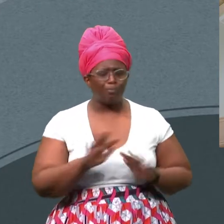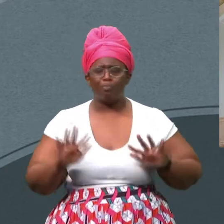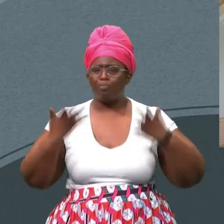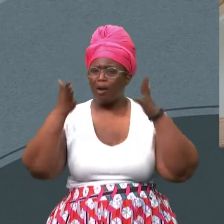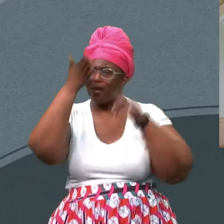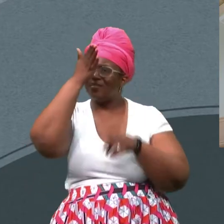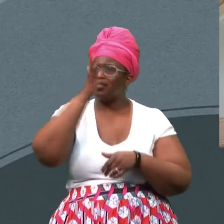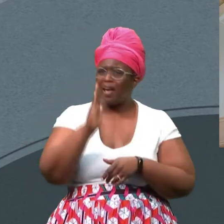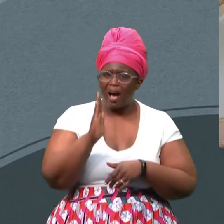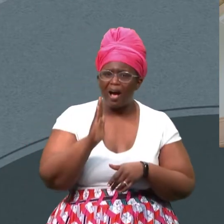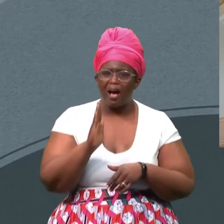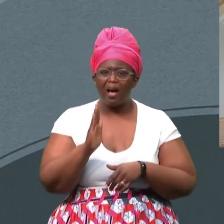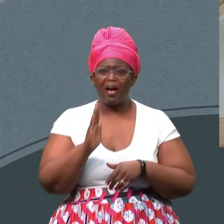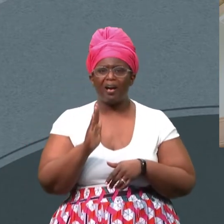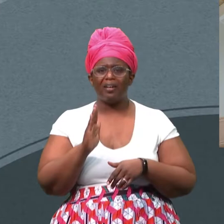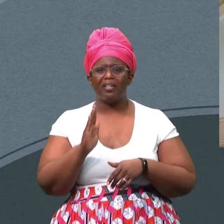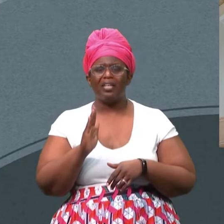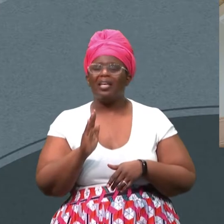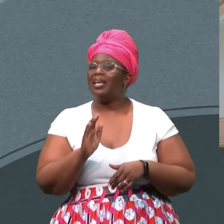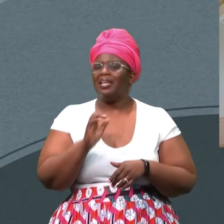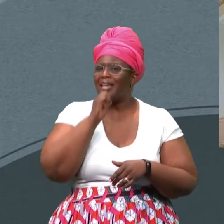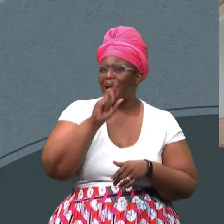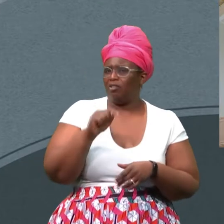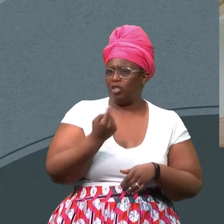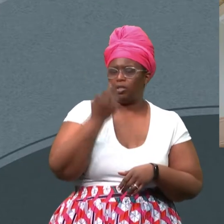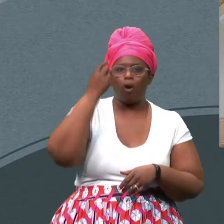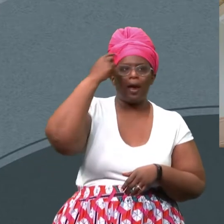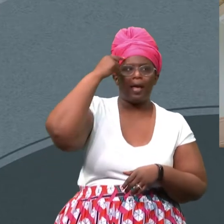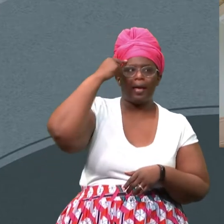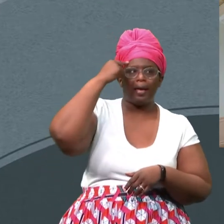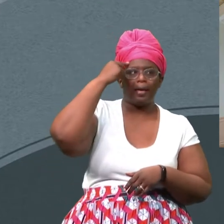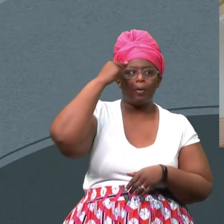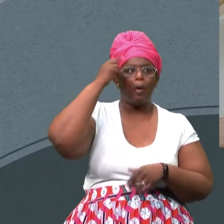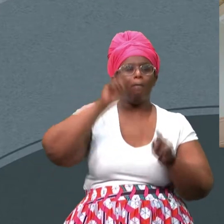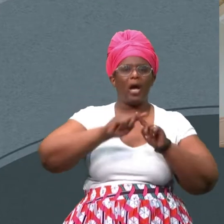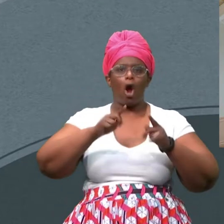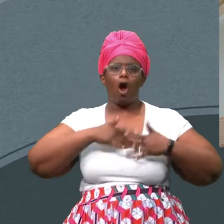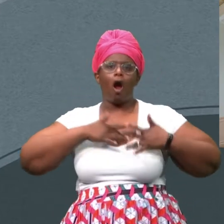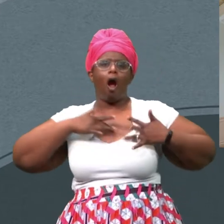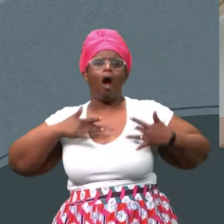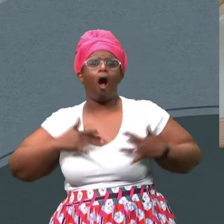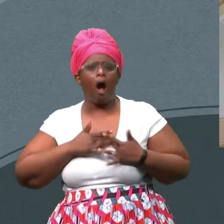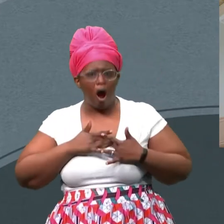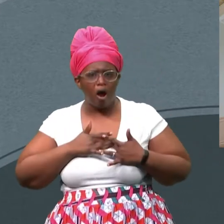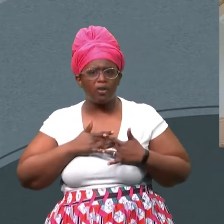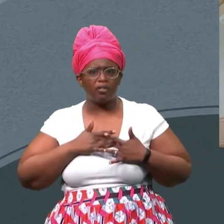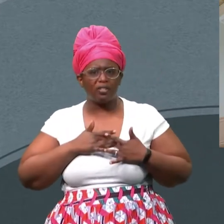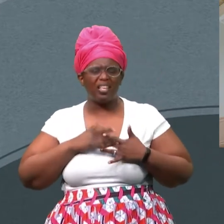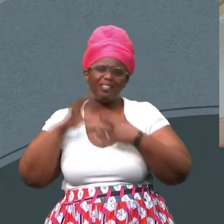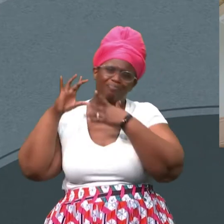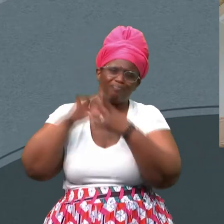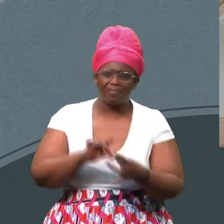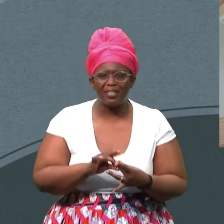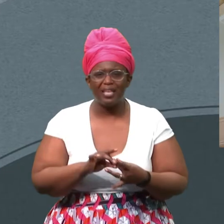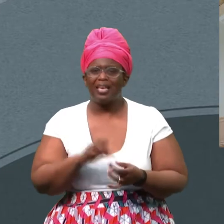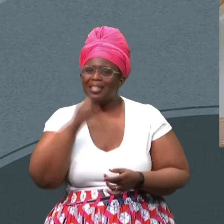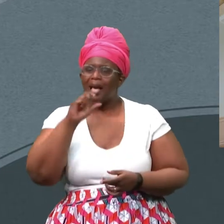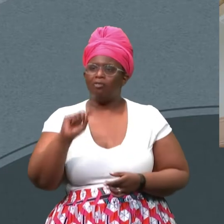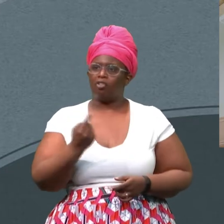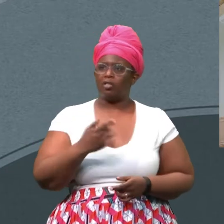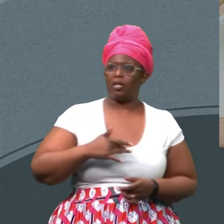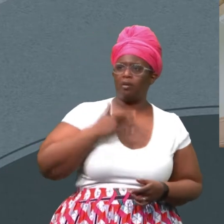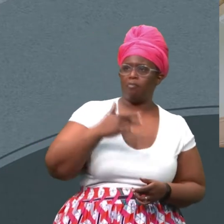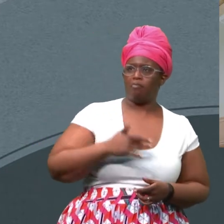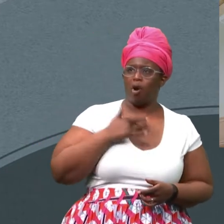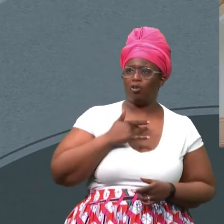but it's not just head. It's head and heart. It's not just emotion. It